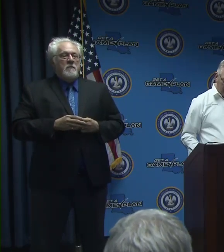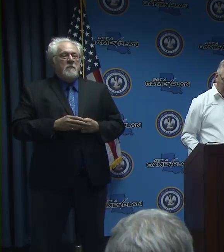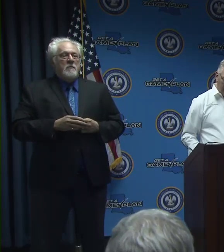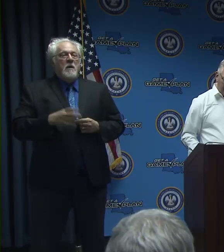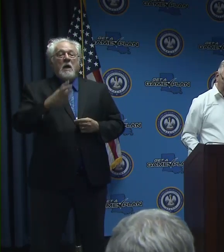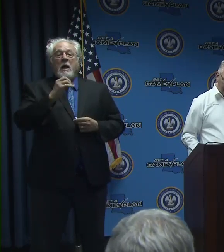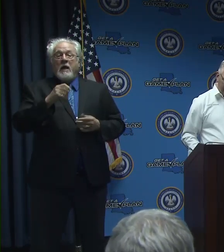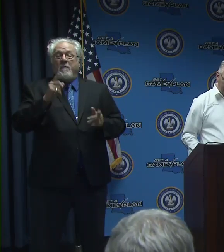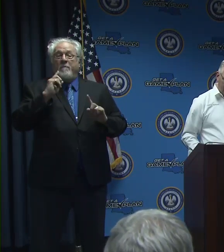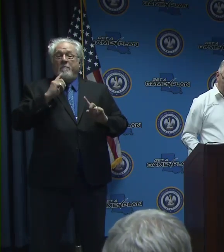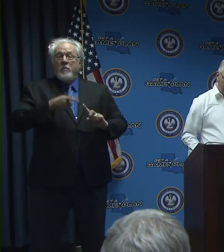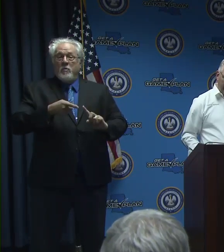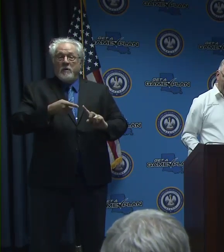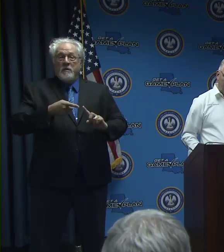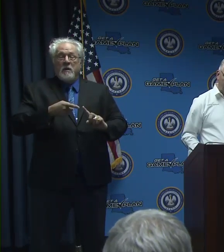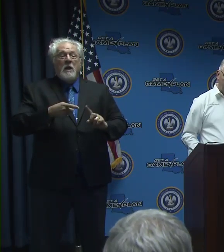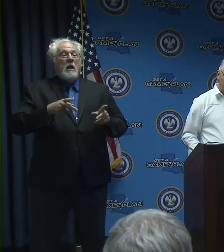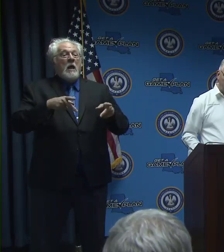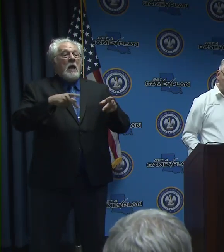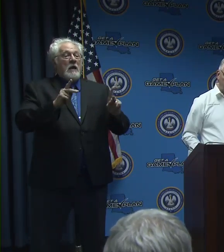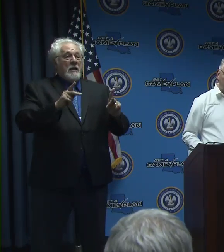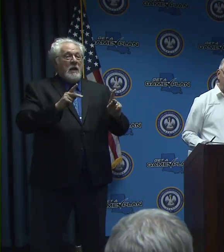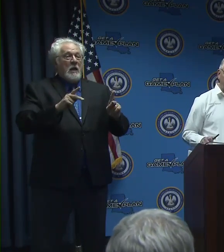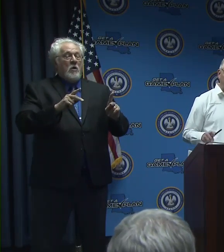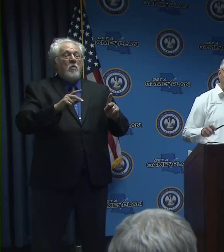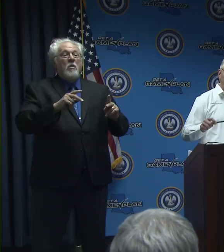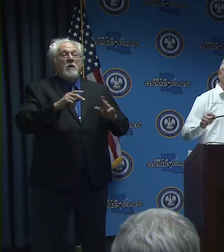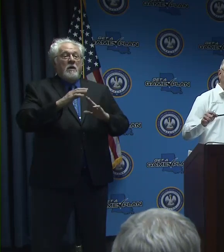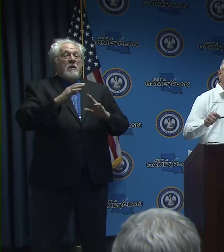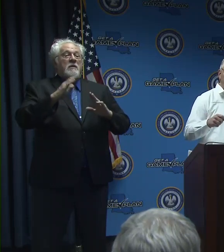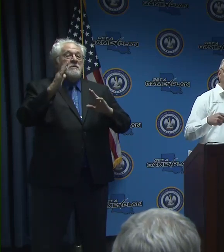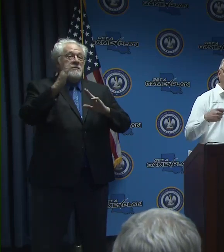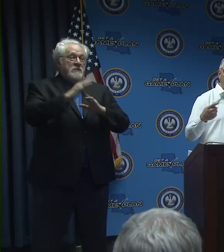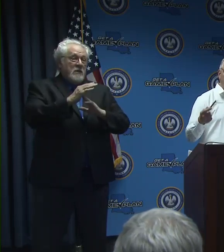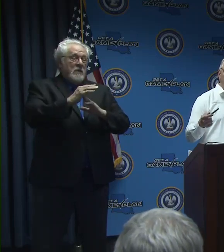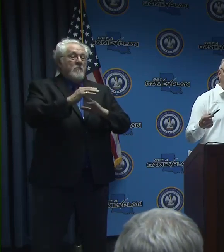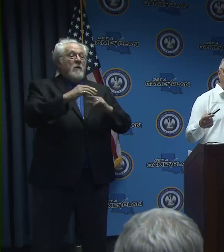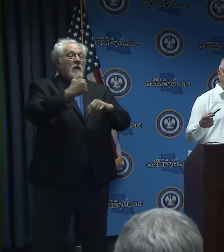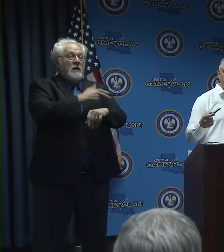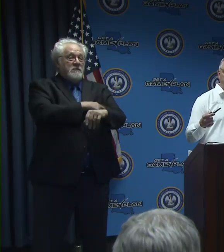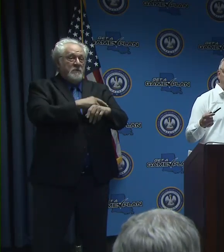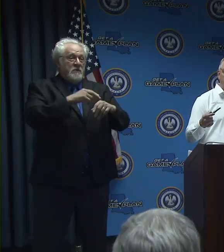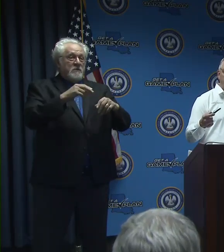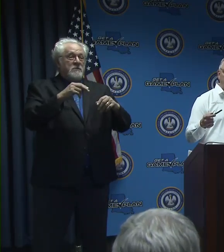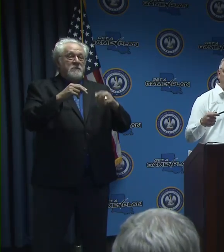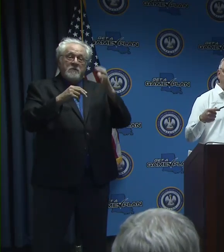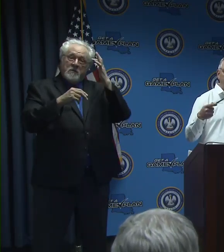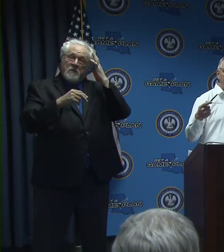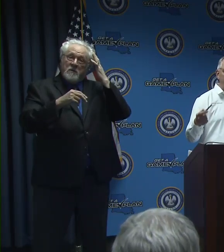And the purpose of it is to allow our Tier 1 hospitals to more frequently rotate their